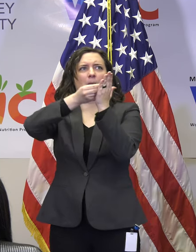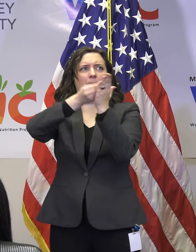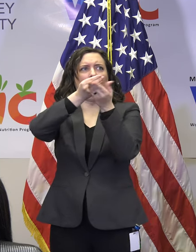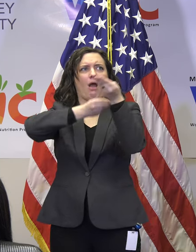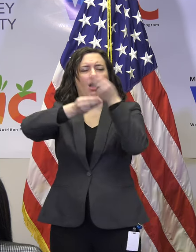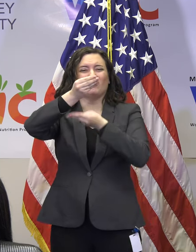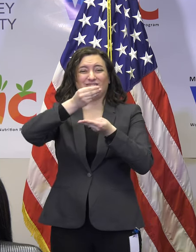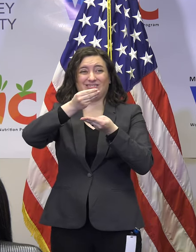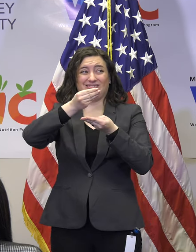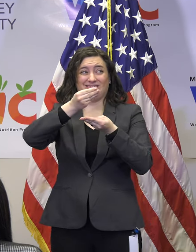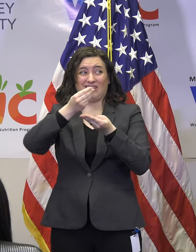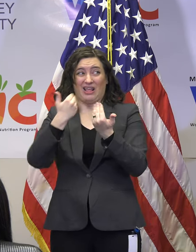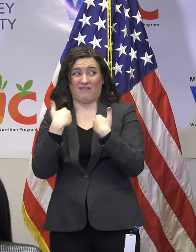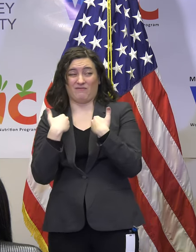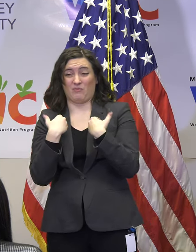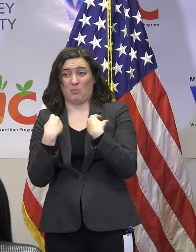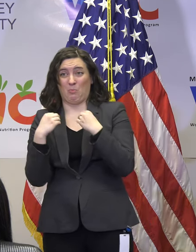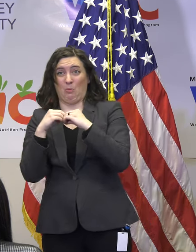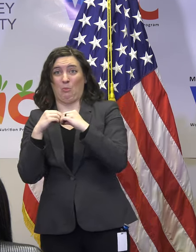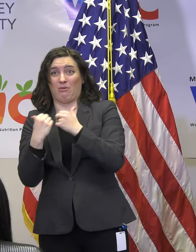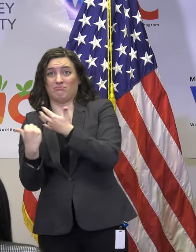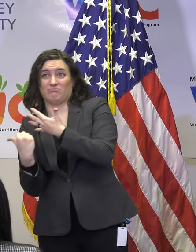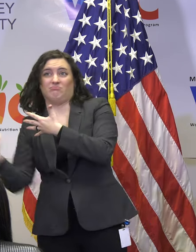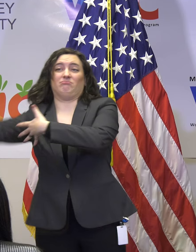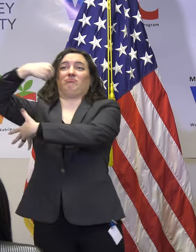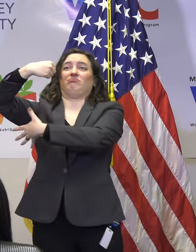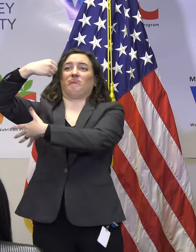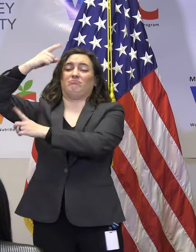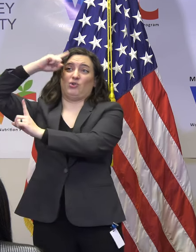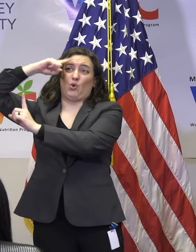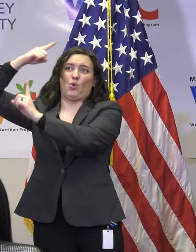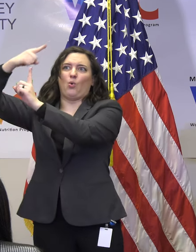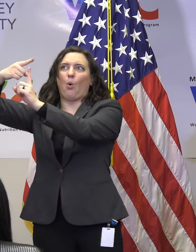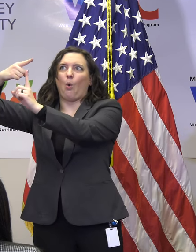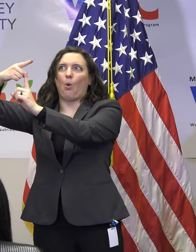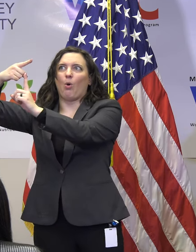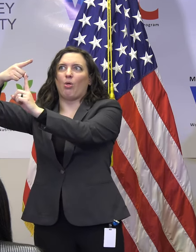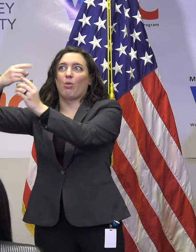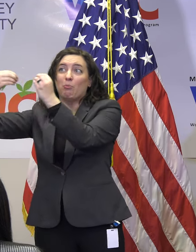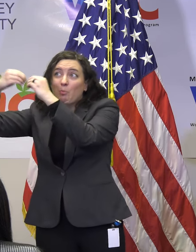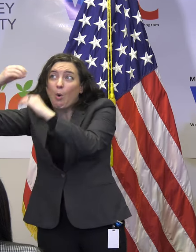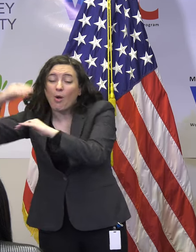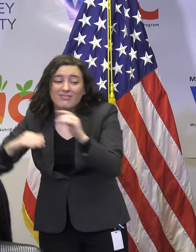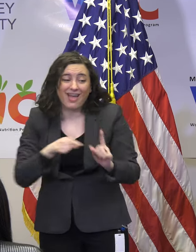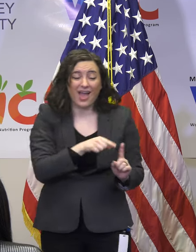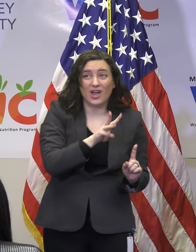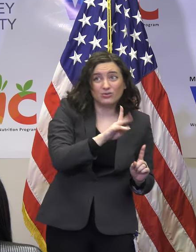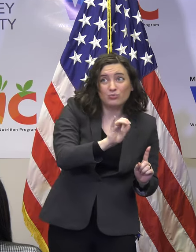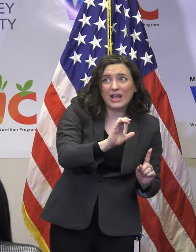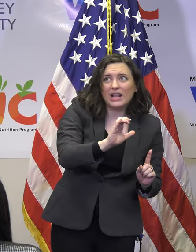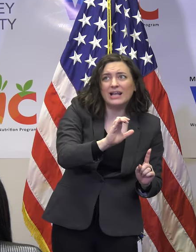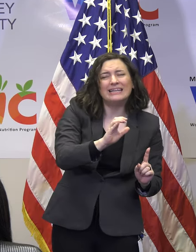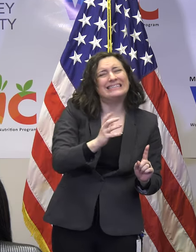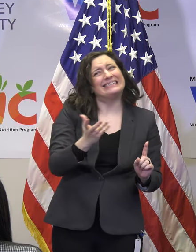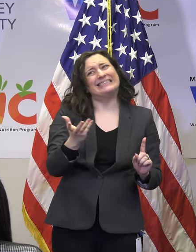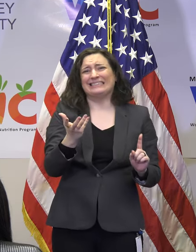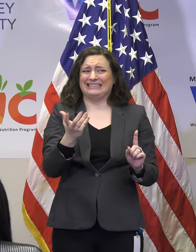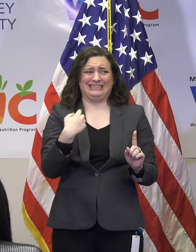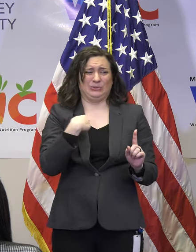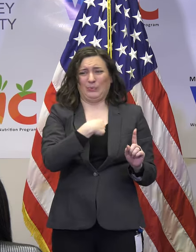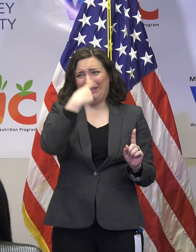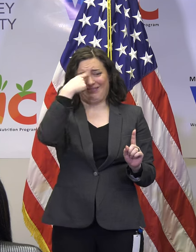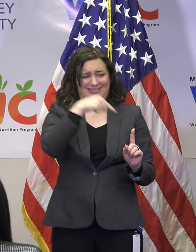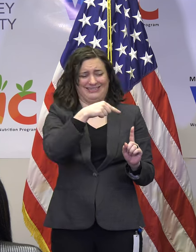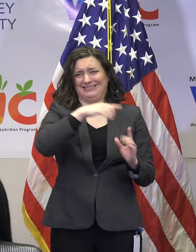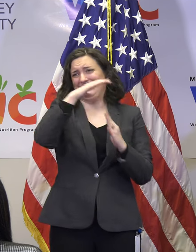is there any higher priority than additional funding for WIC? And you know, our view is that it's one of the highest priorities, so they should find